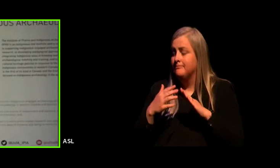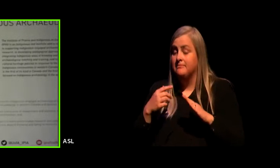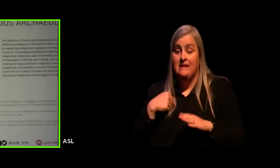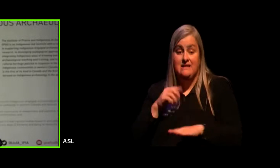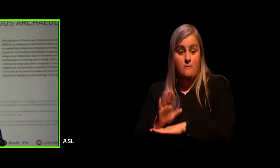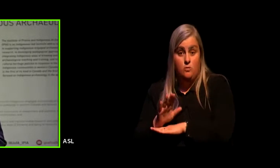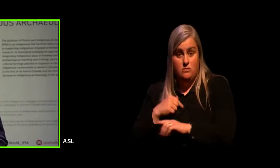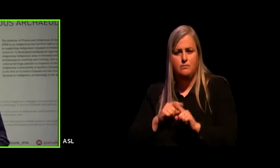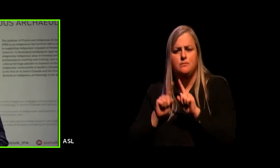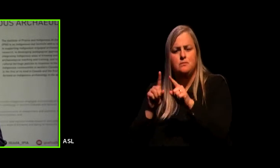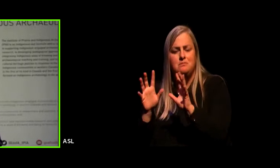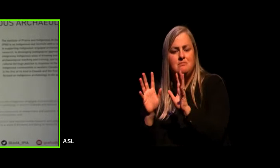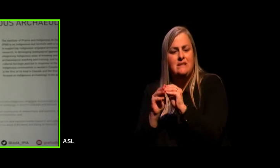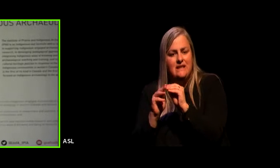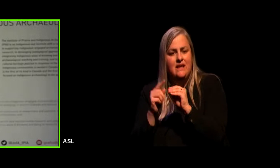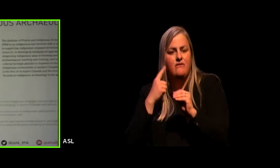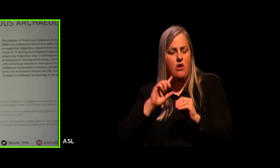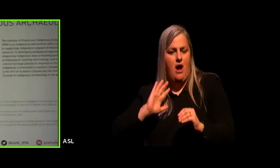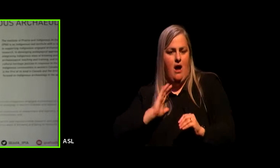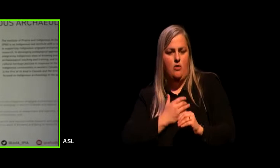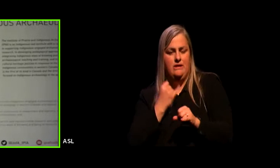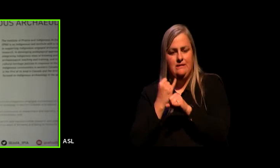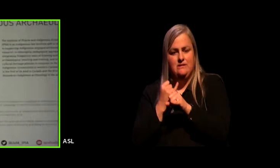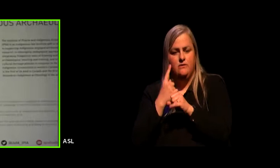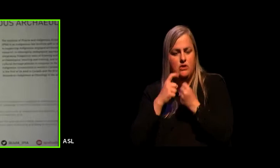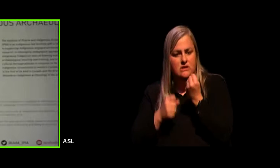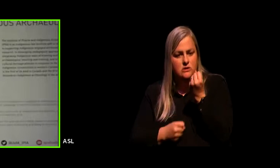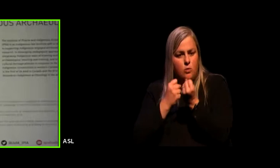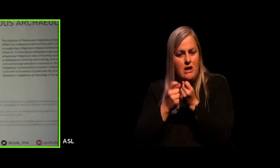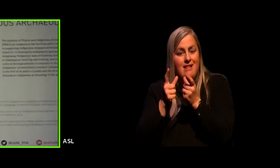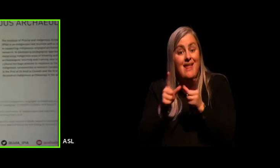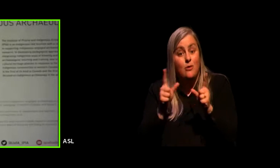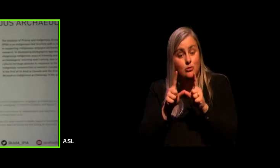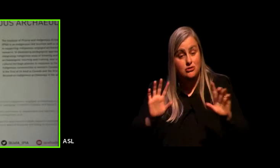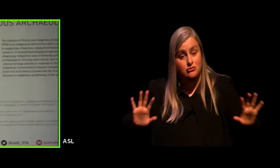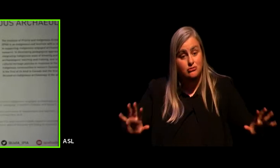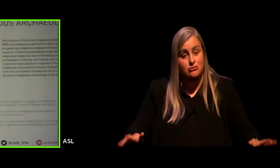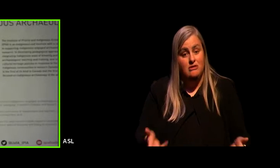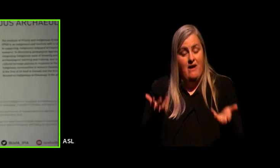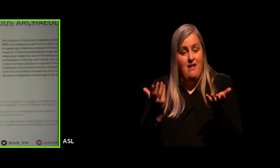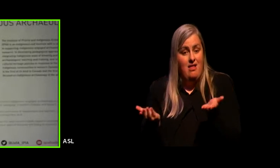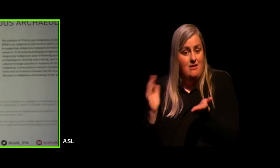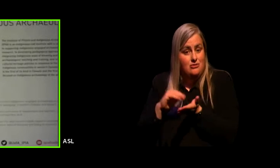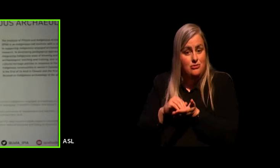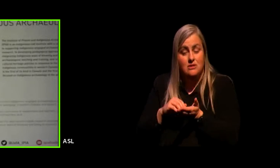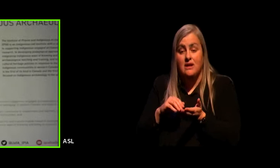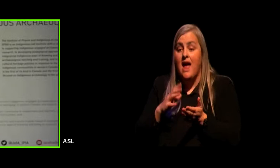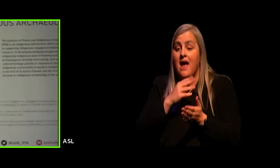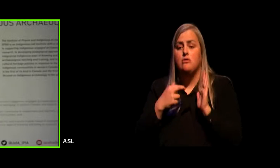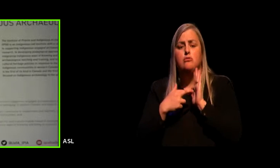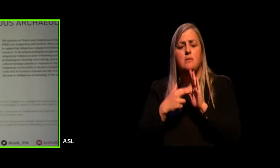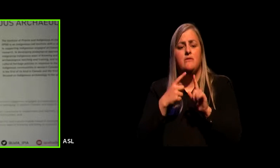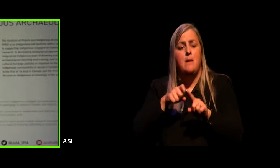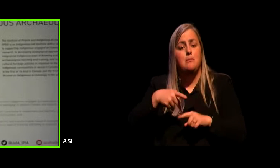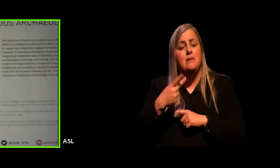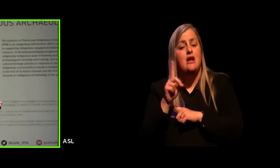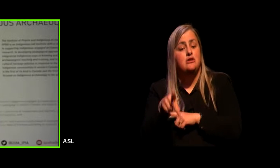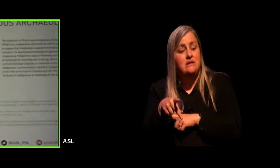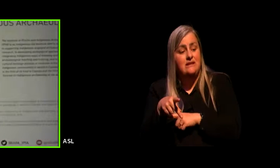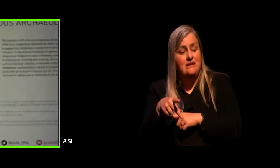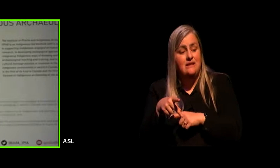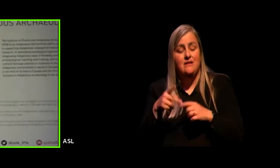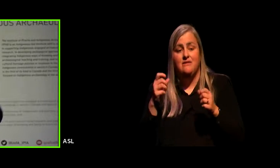our Institute for Supporting Indigenous Language Revitalization, along with representatives of the BHP Foundation, many of whom are